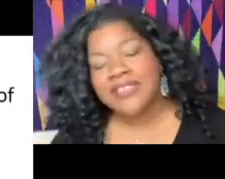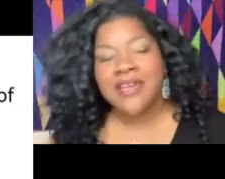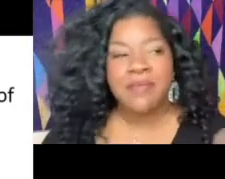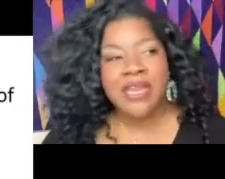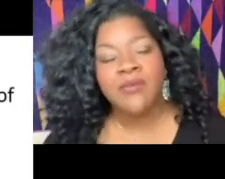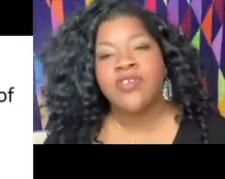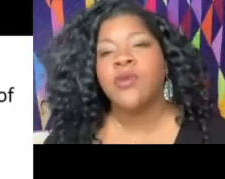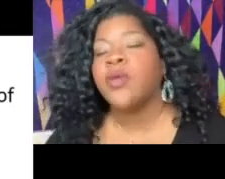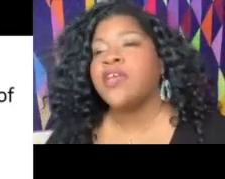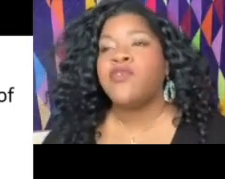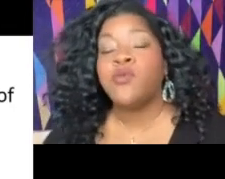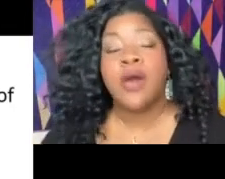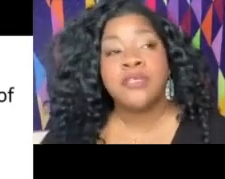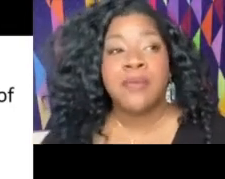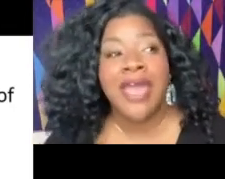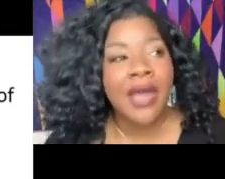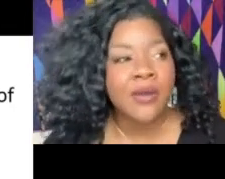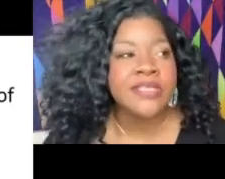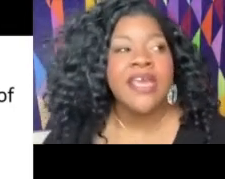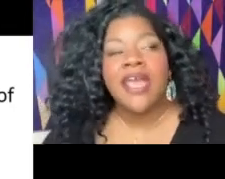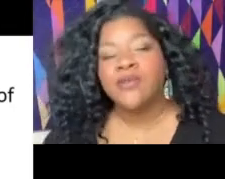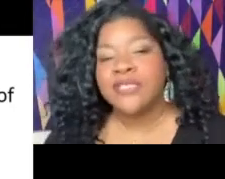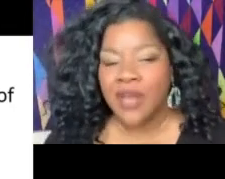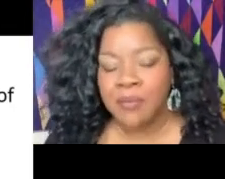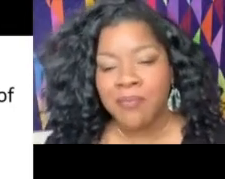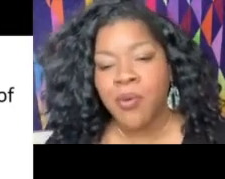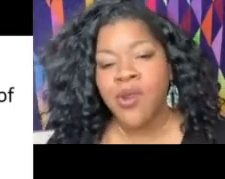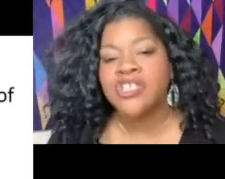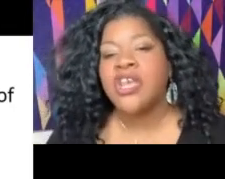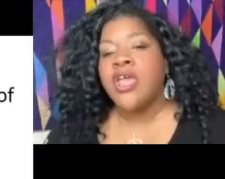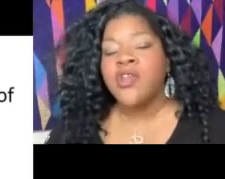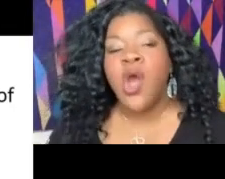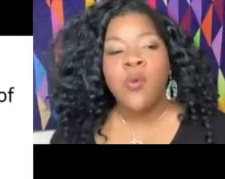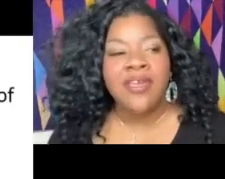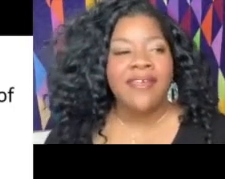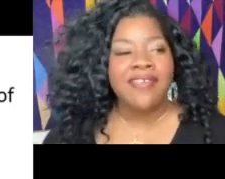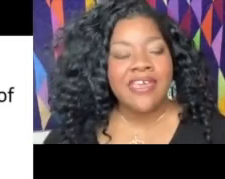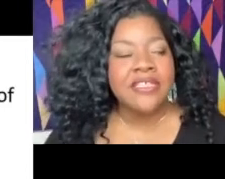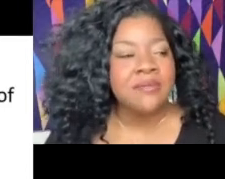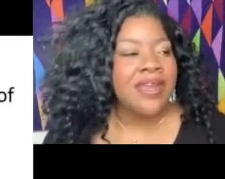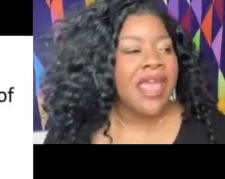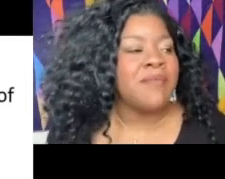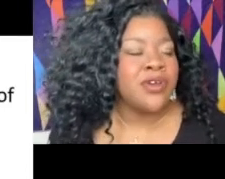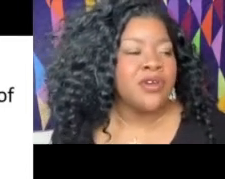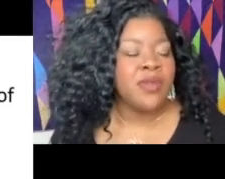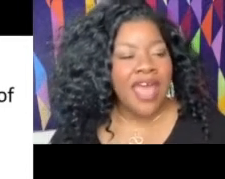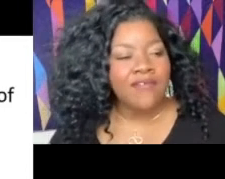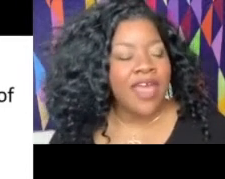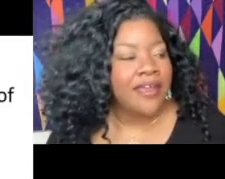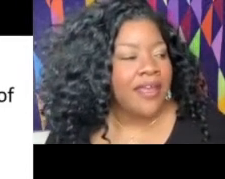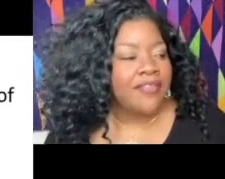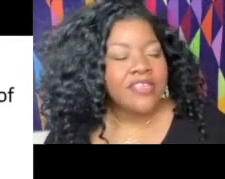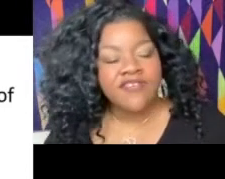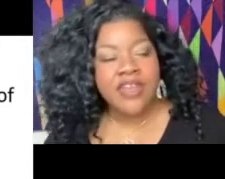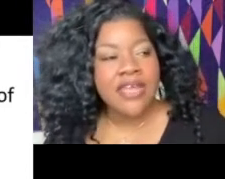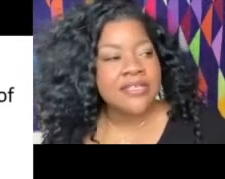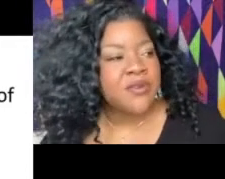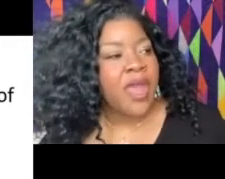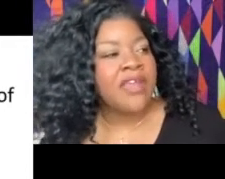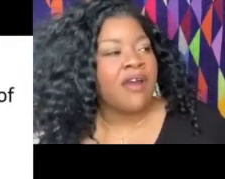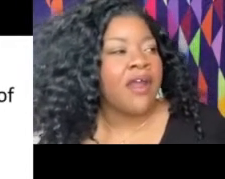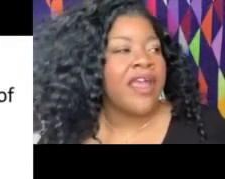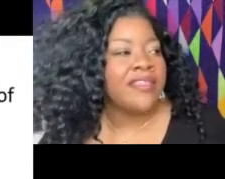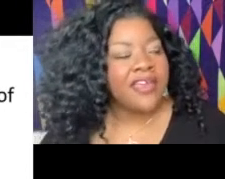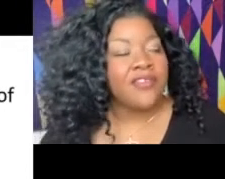people, I'll take a meeting with you if you come to my house and you sit on my porch, knowing that the kids in my neighborhood would have like this